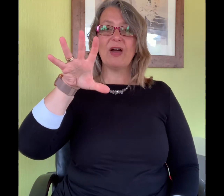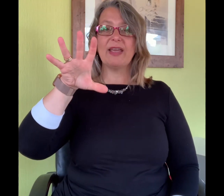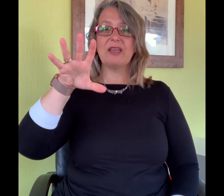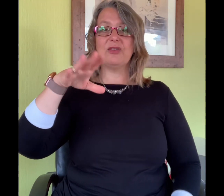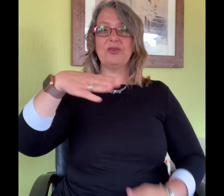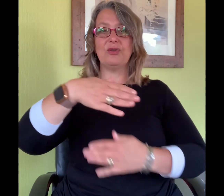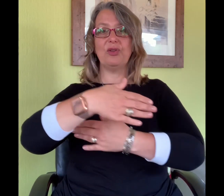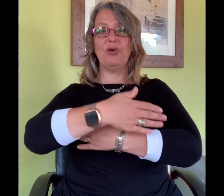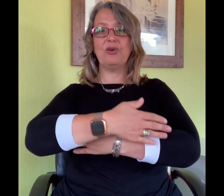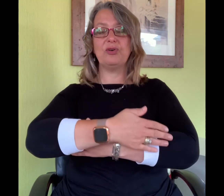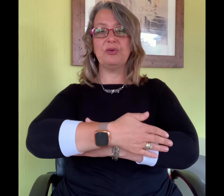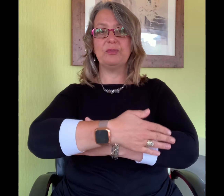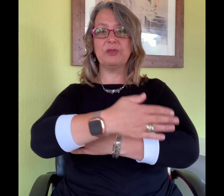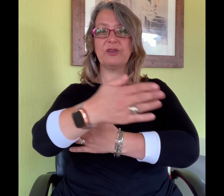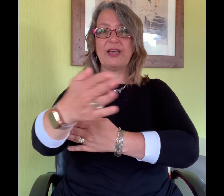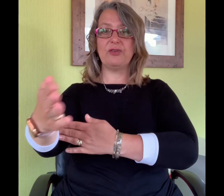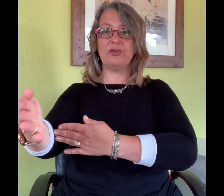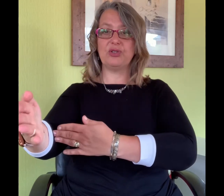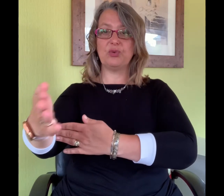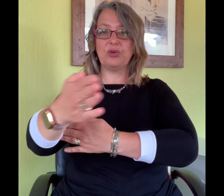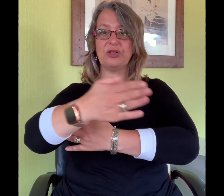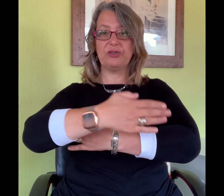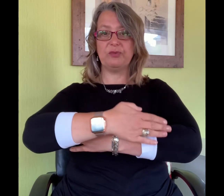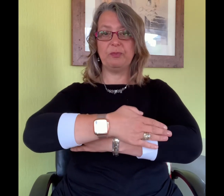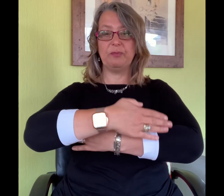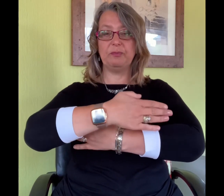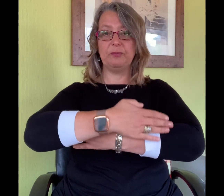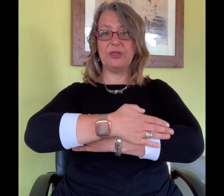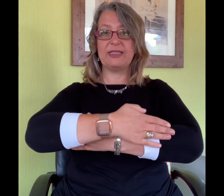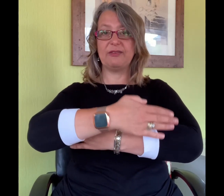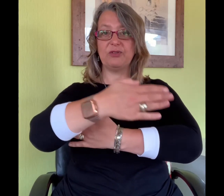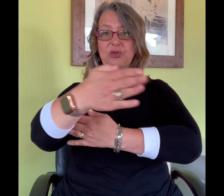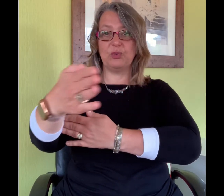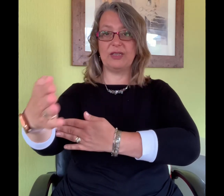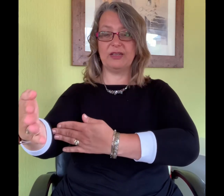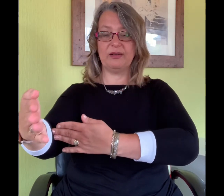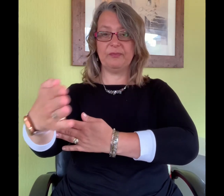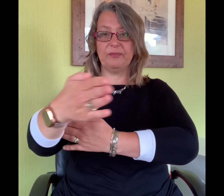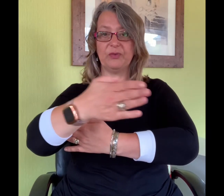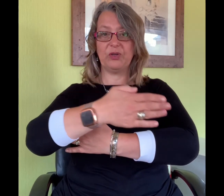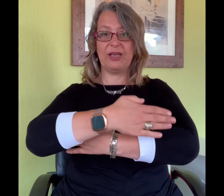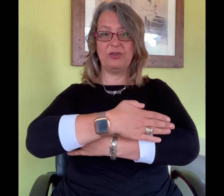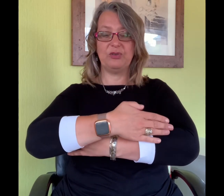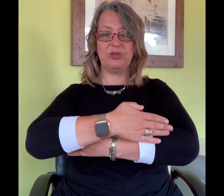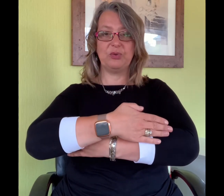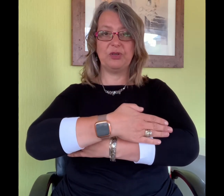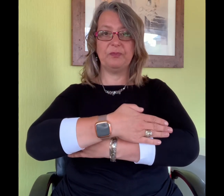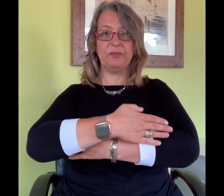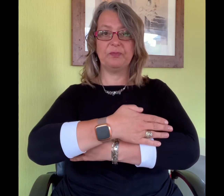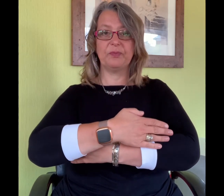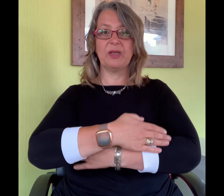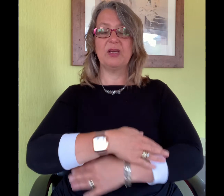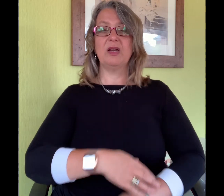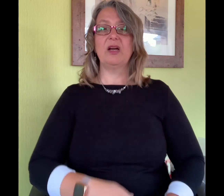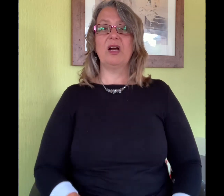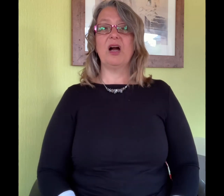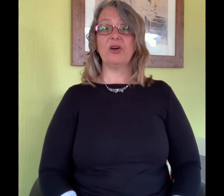Crying through the lock. It's crying through the door. So I've put the sign for door here. Crying through the door. Are all